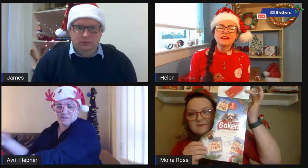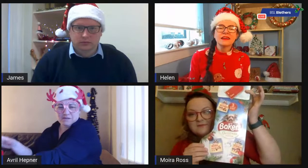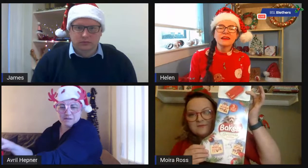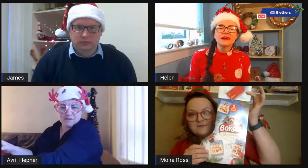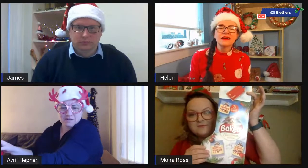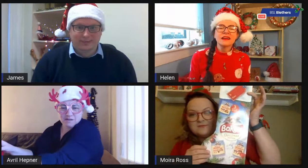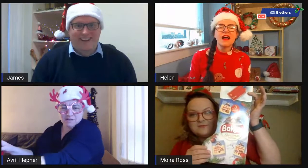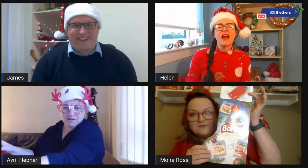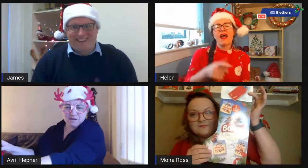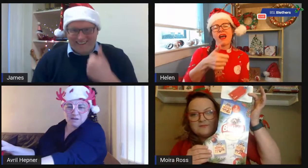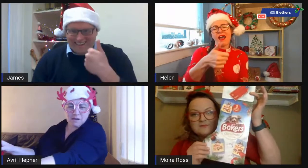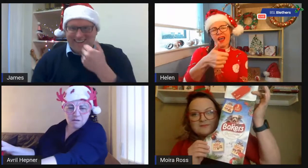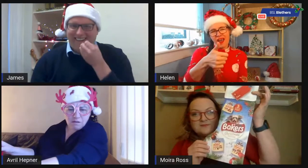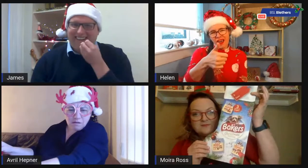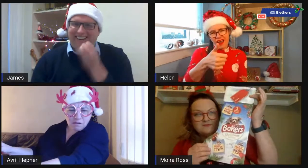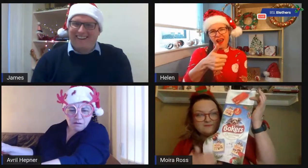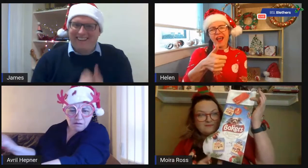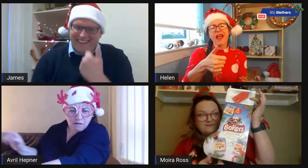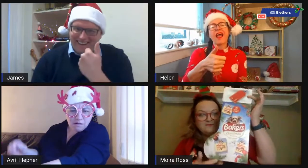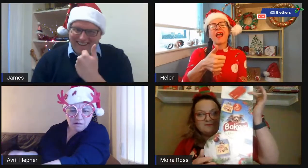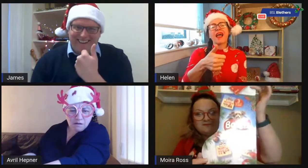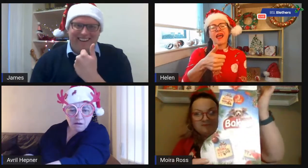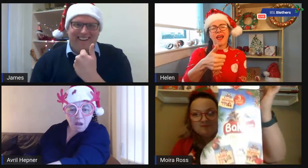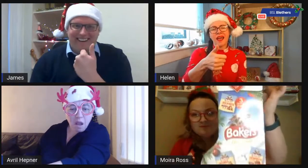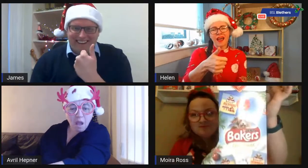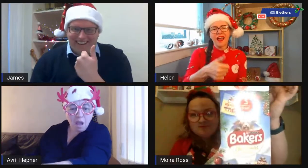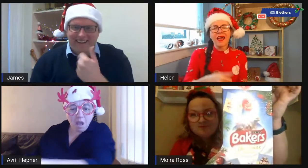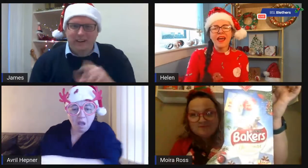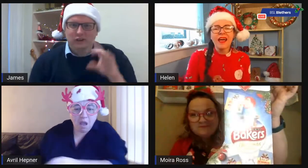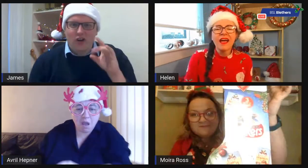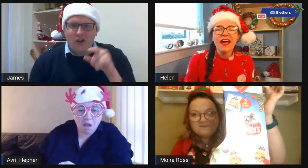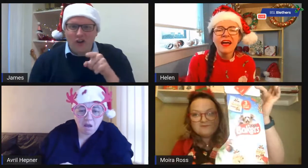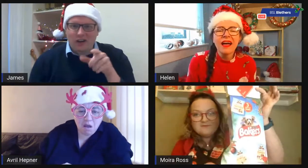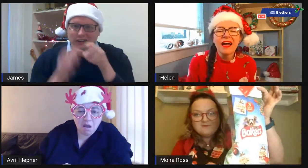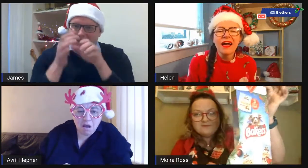variety. Look. Oh, that's lovely.